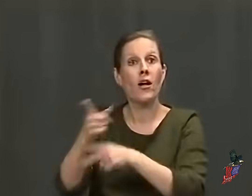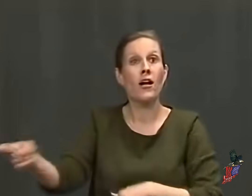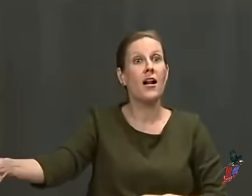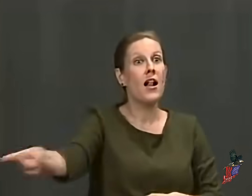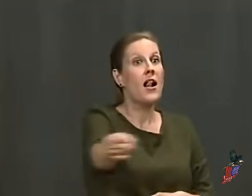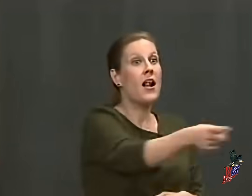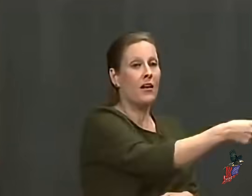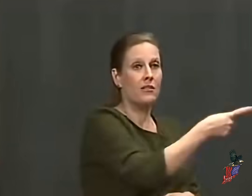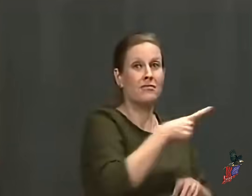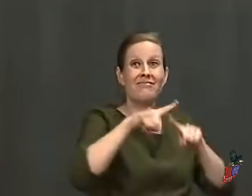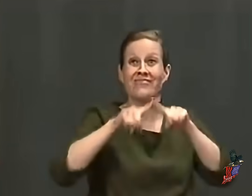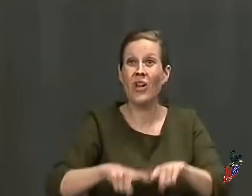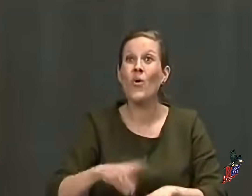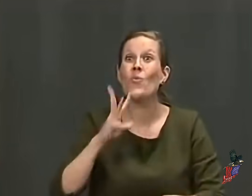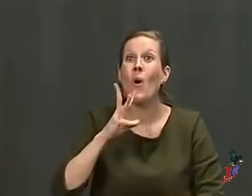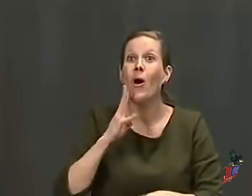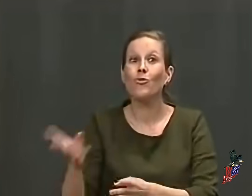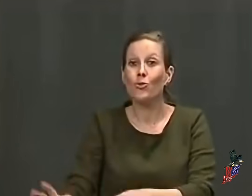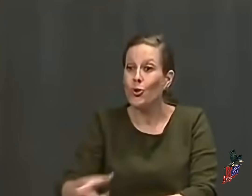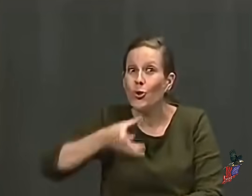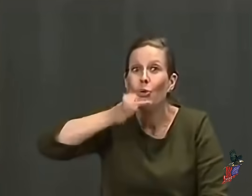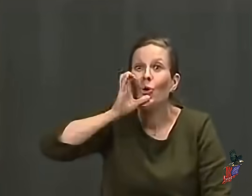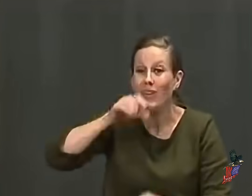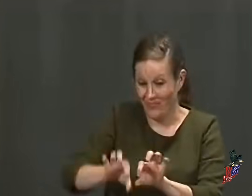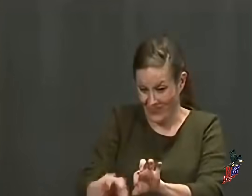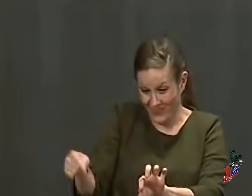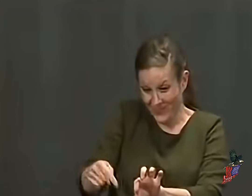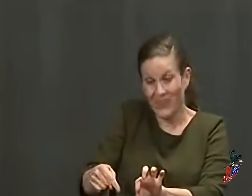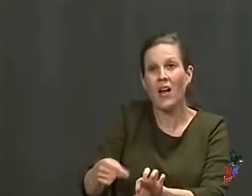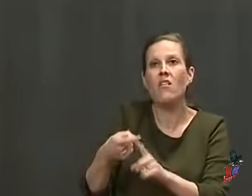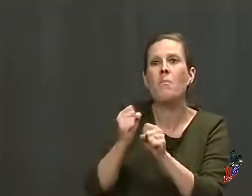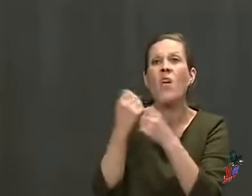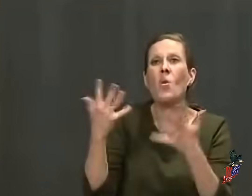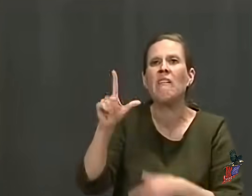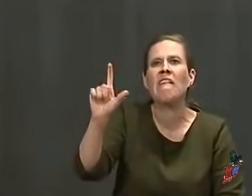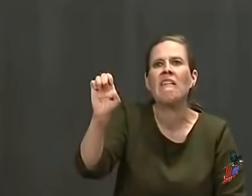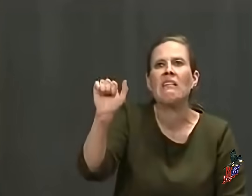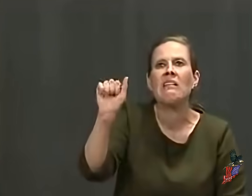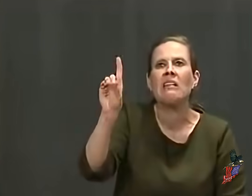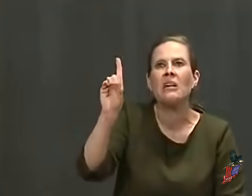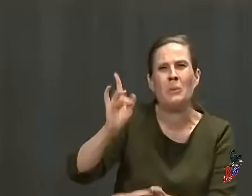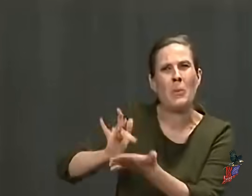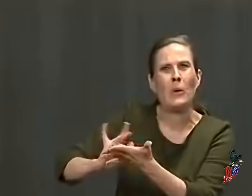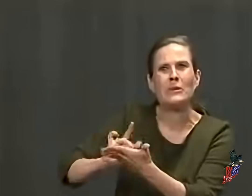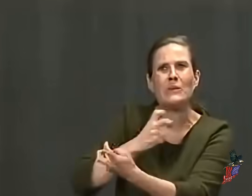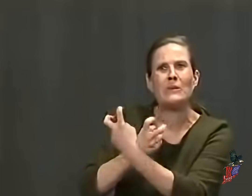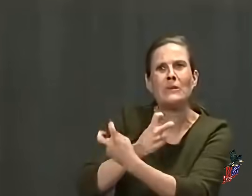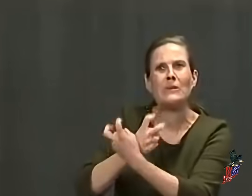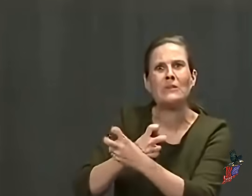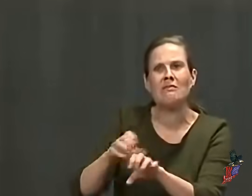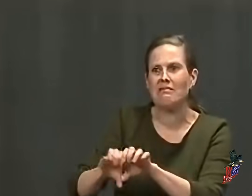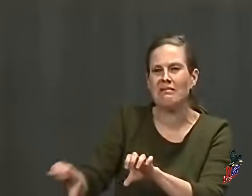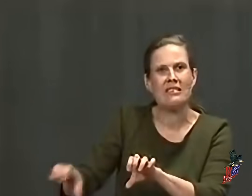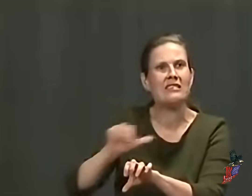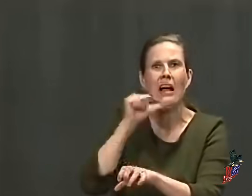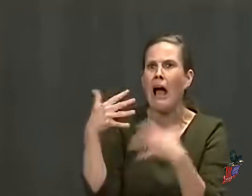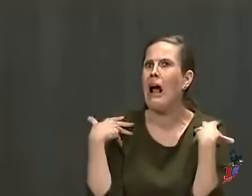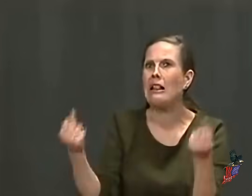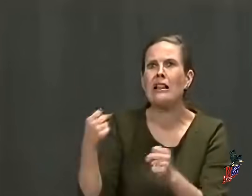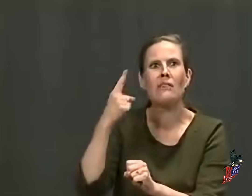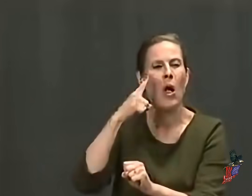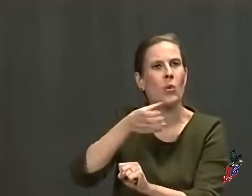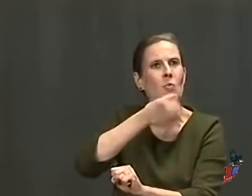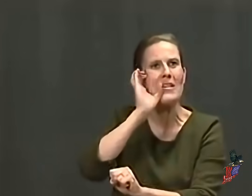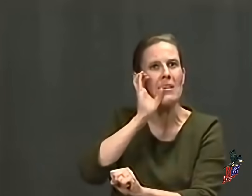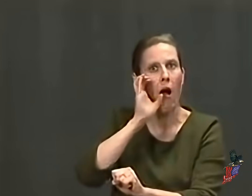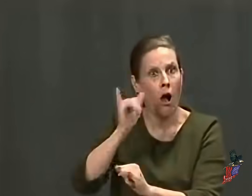are lead-based pipes, including pipes for drinking water. According to scientists, there is